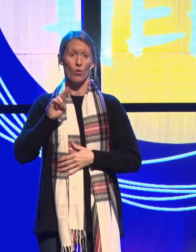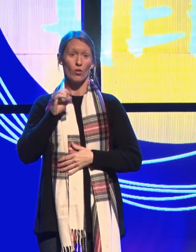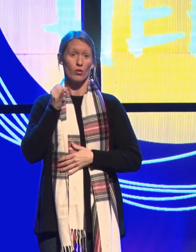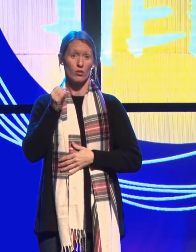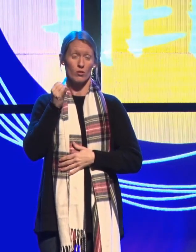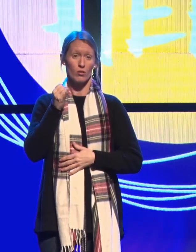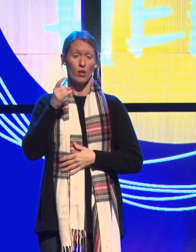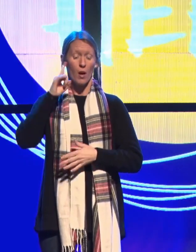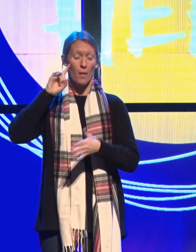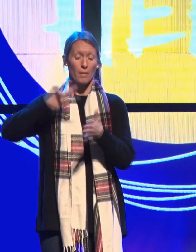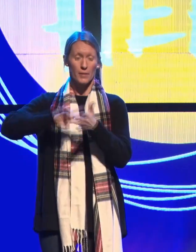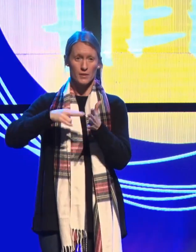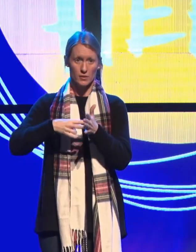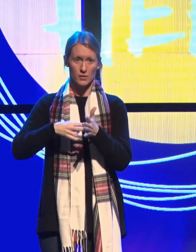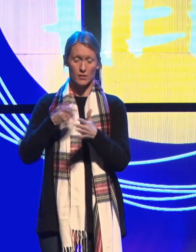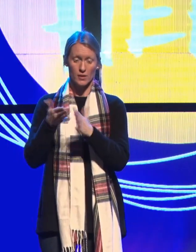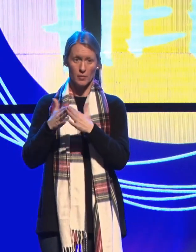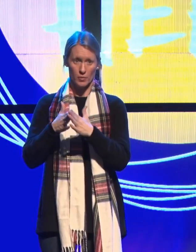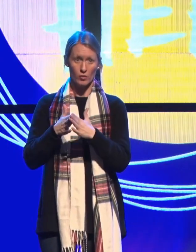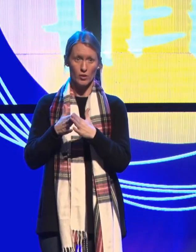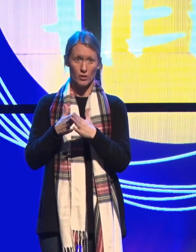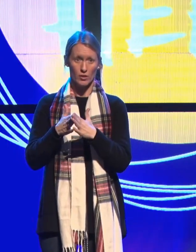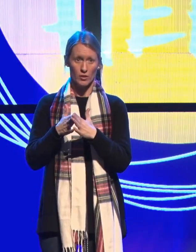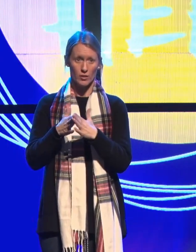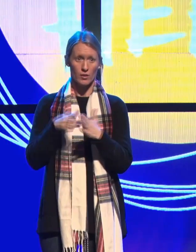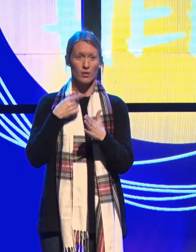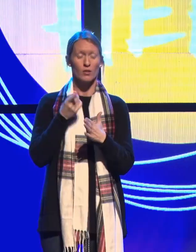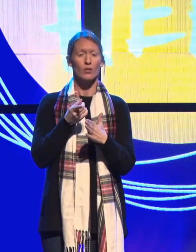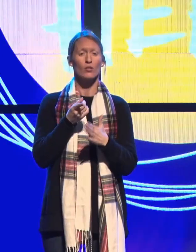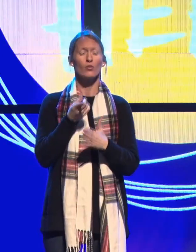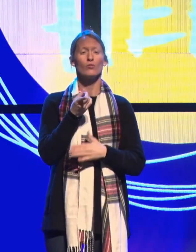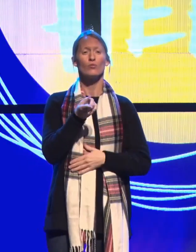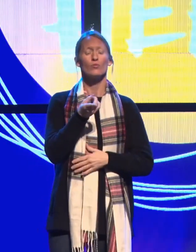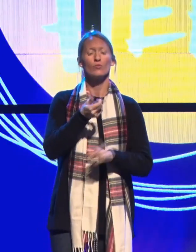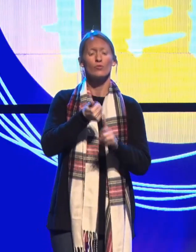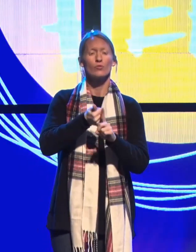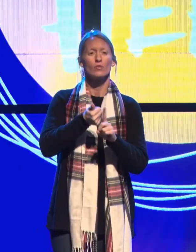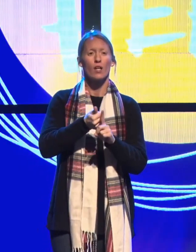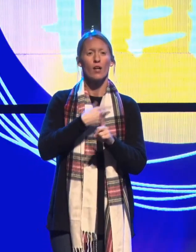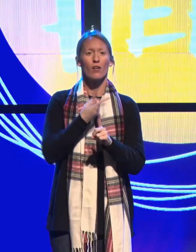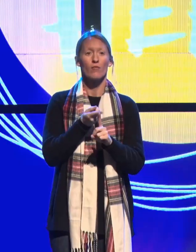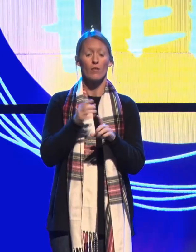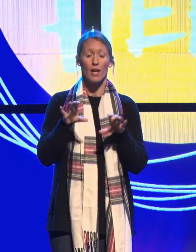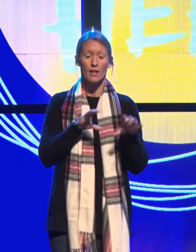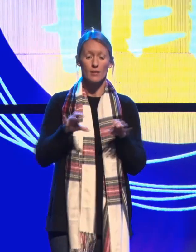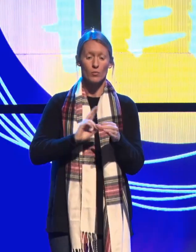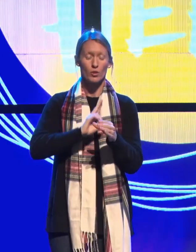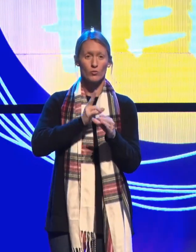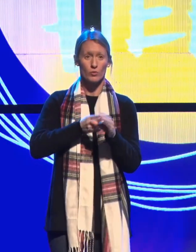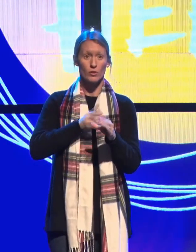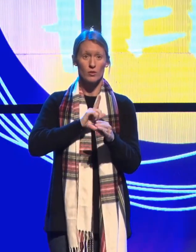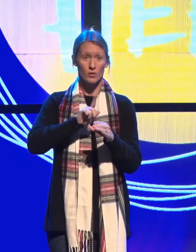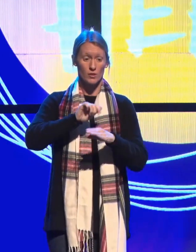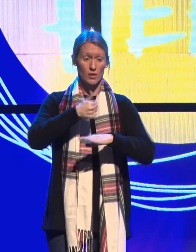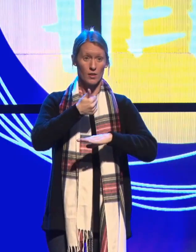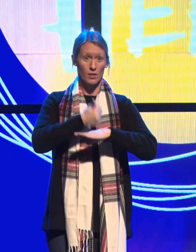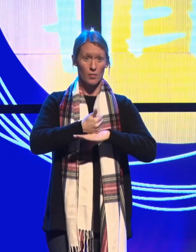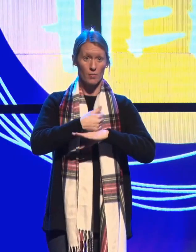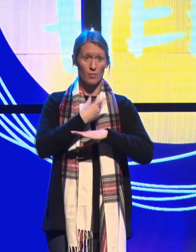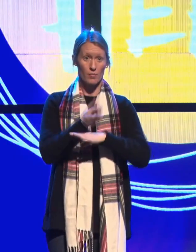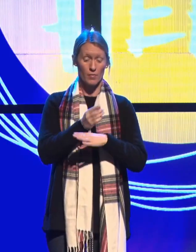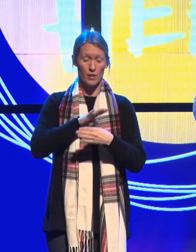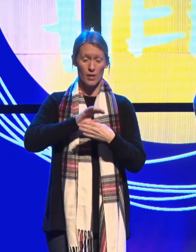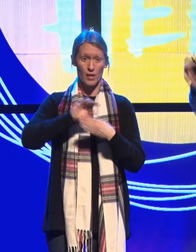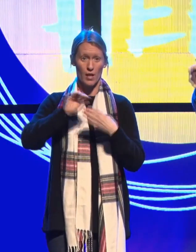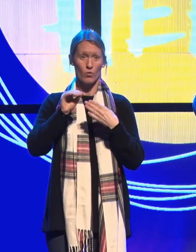intention and community? Right? What's going to do that? Are you going to be an active participant in shaping the outcomes in 2025 in